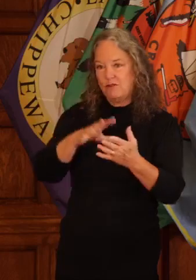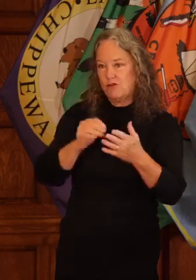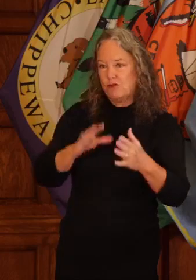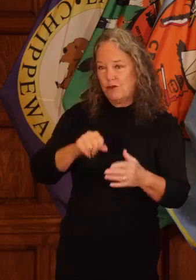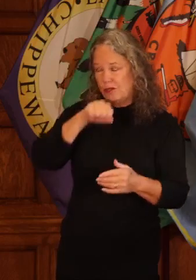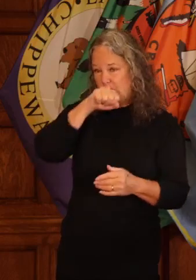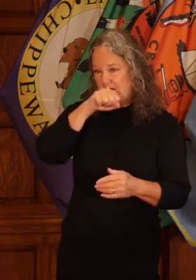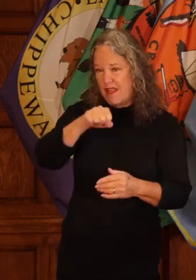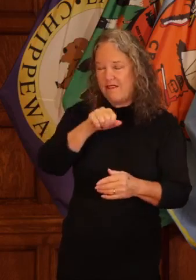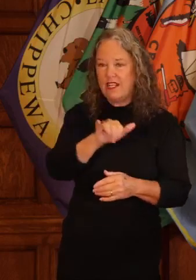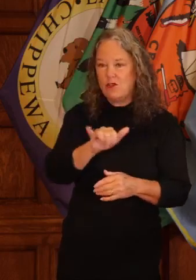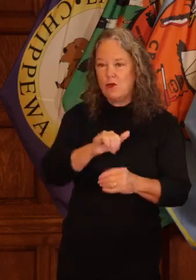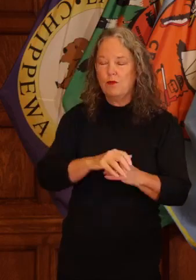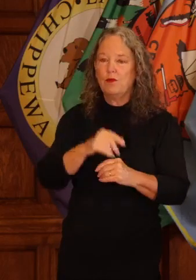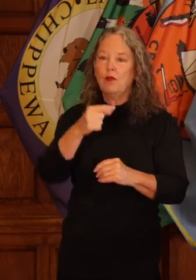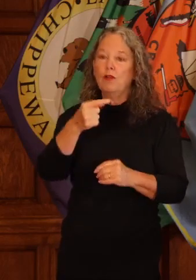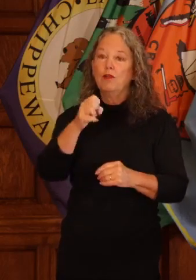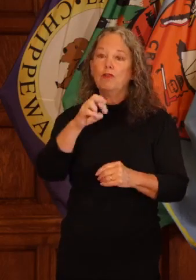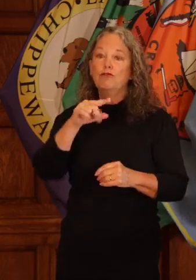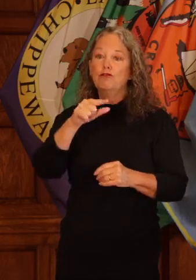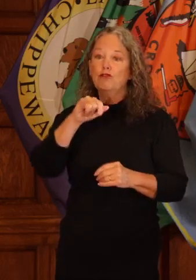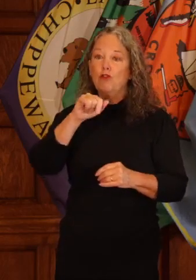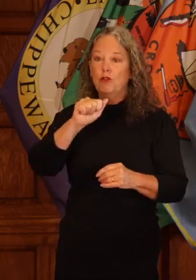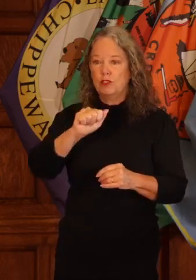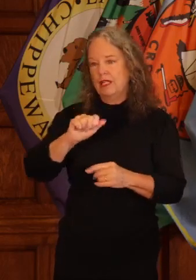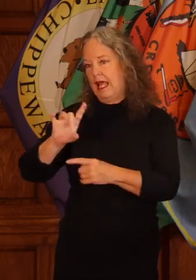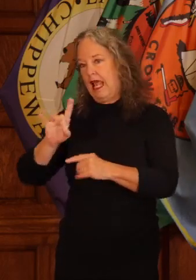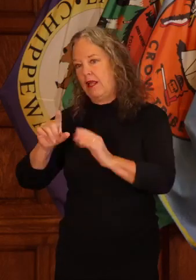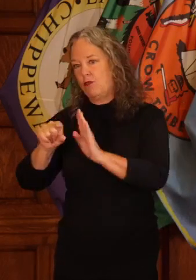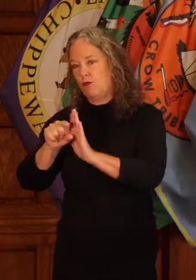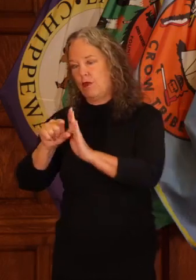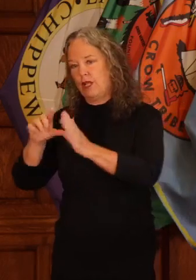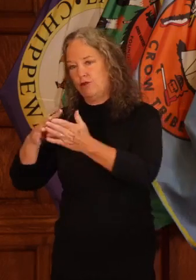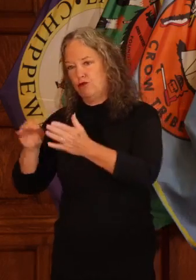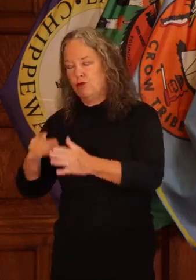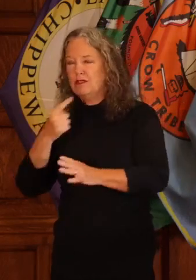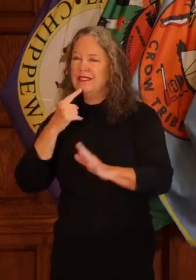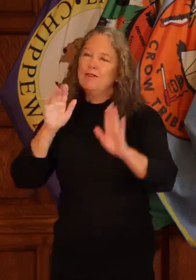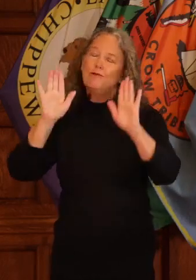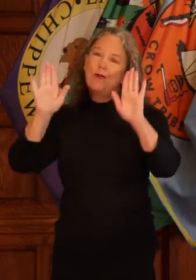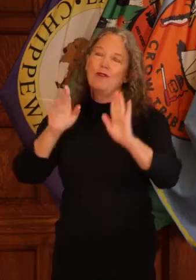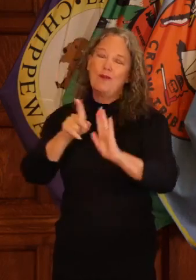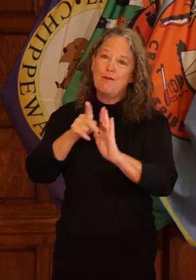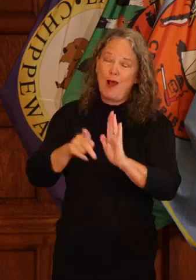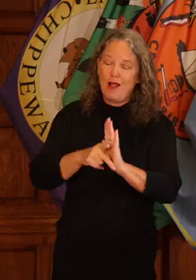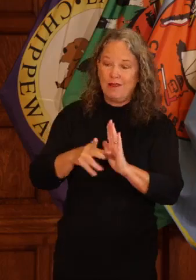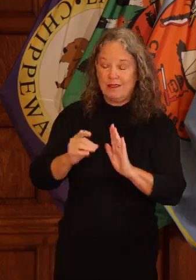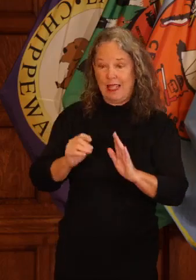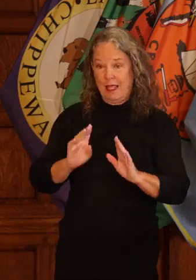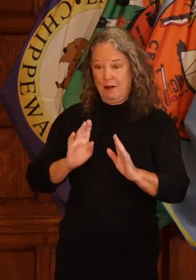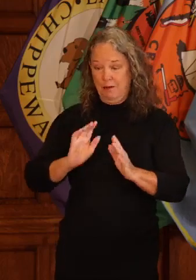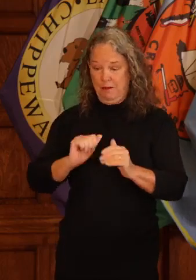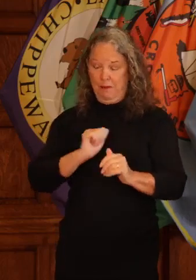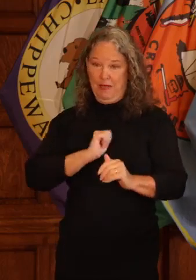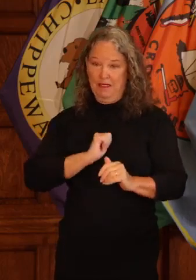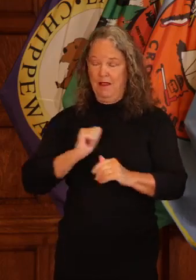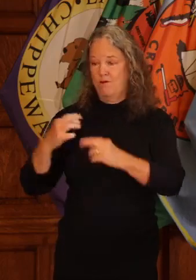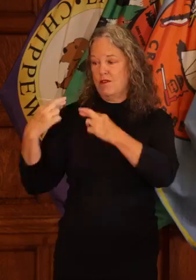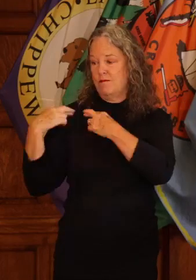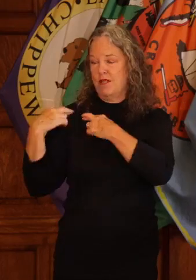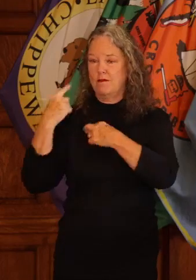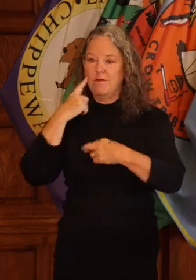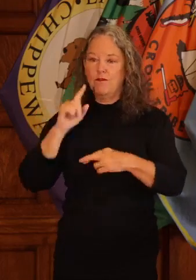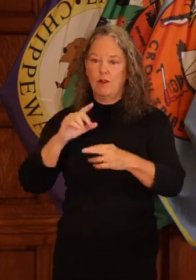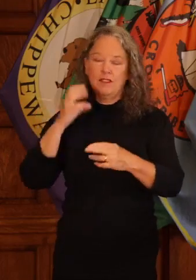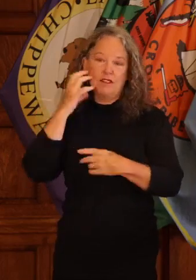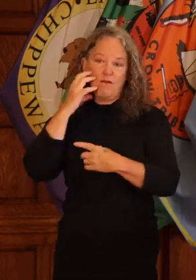too. Georgia, an 8th grade student, said it's a great policy and that being responsible with cell phones in